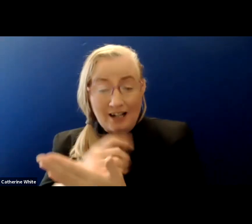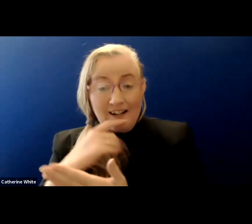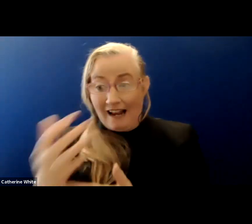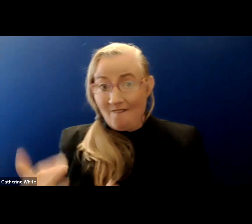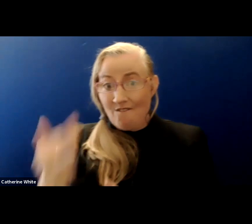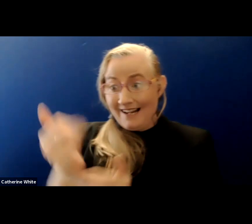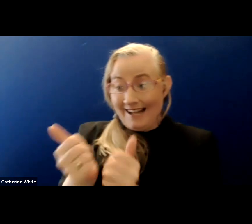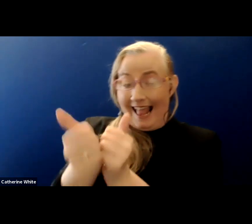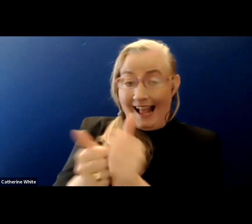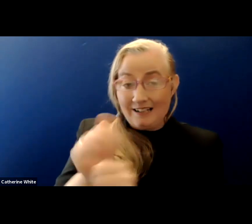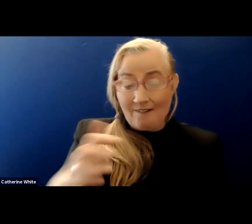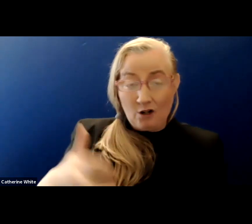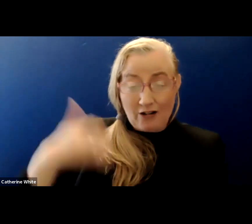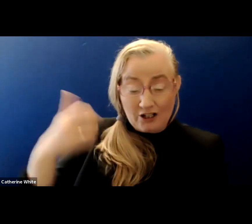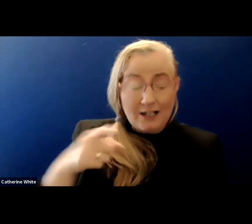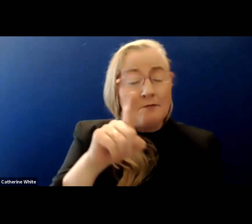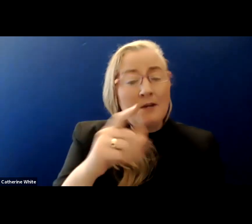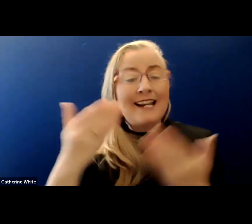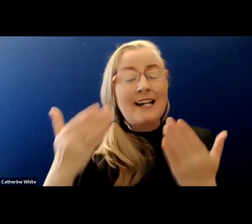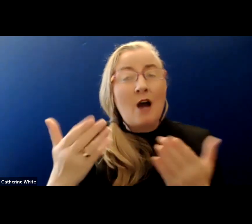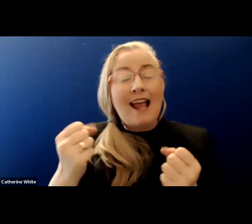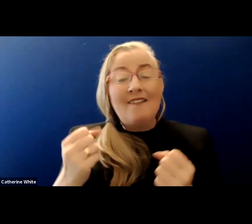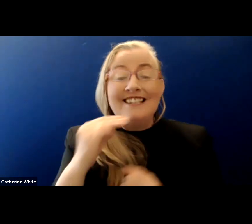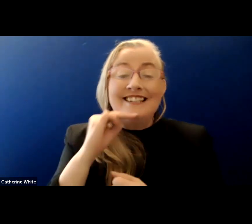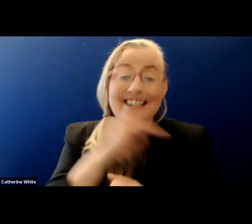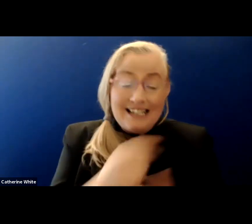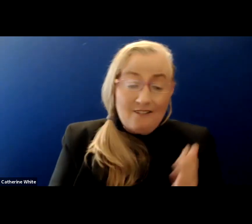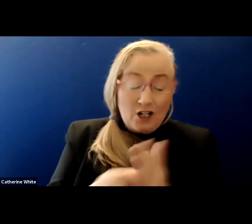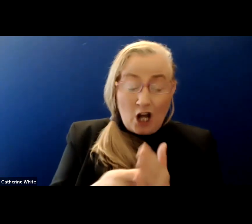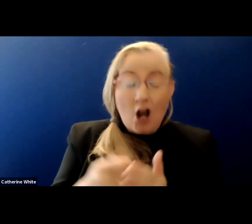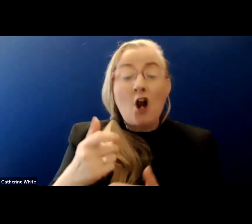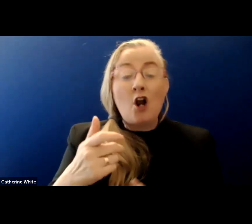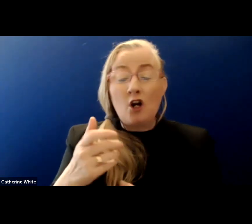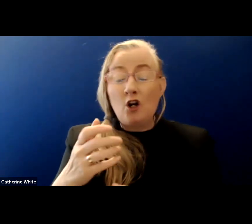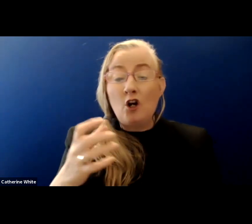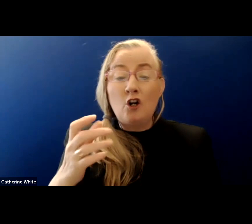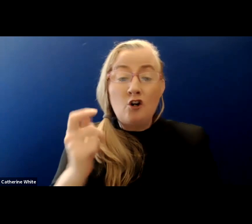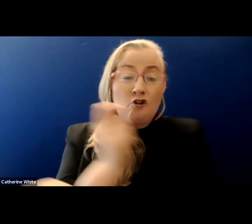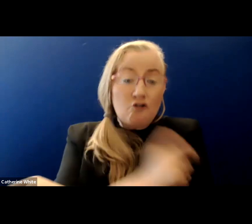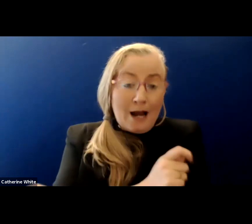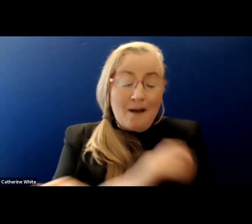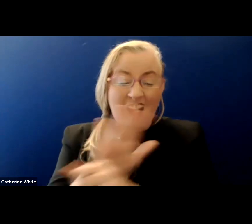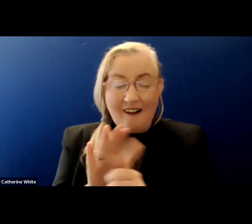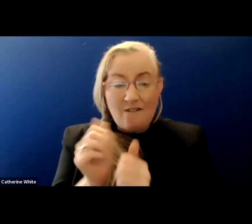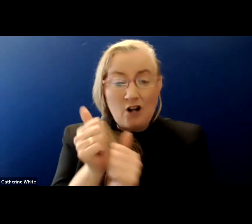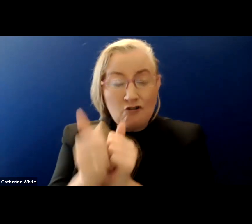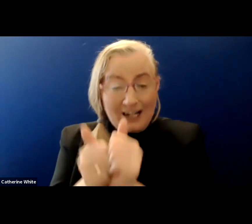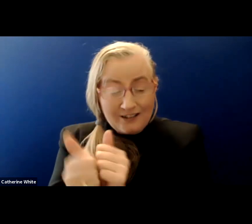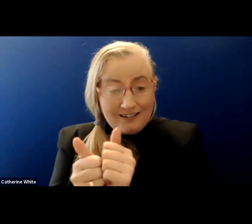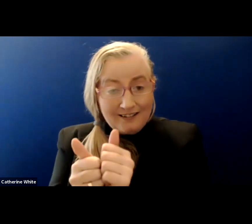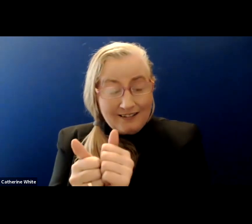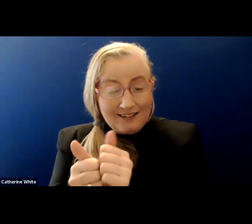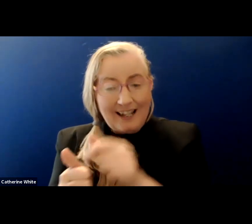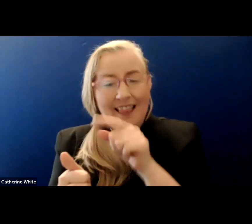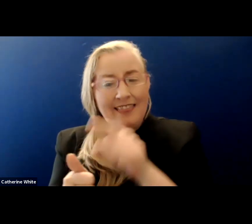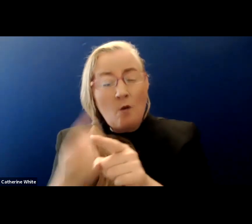aggression. It also now has significance with respect to the crime of aggression at the ICC, since a state act of aggression is one of